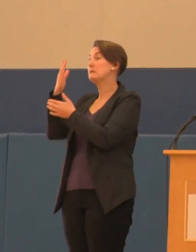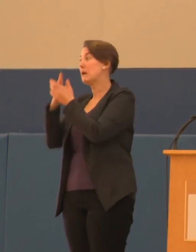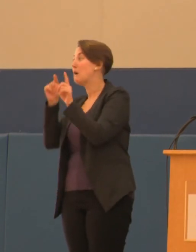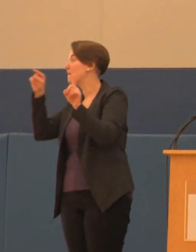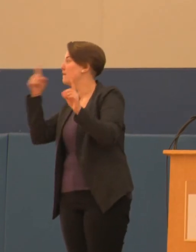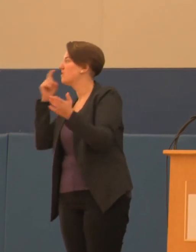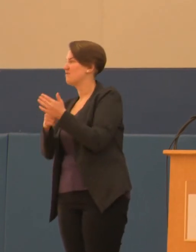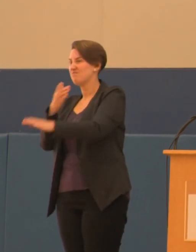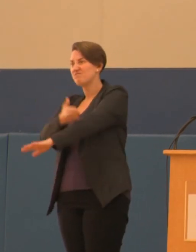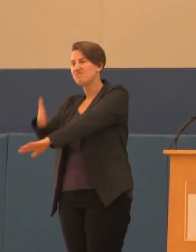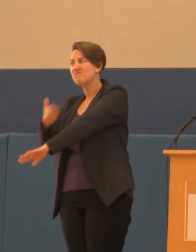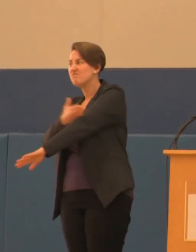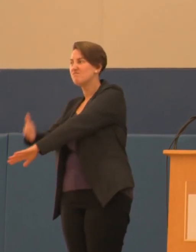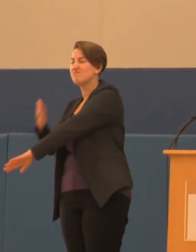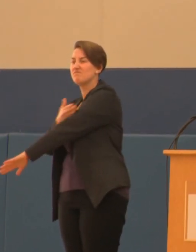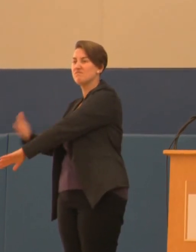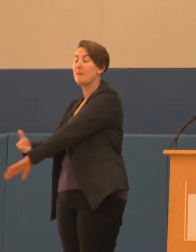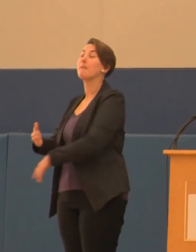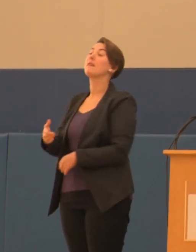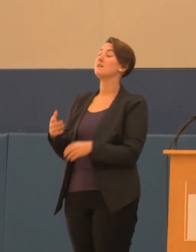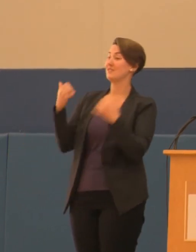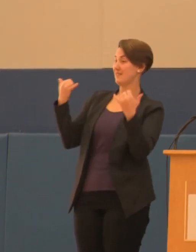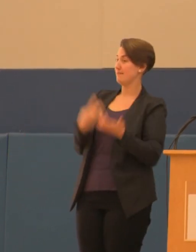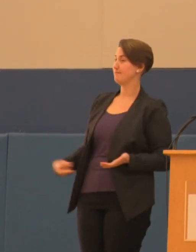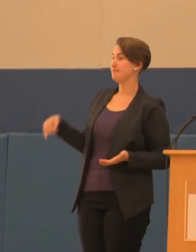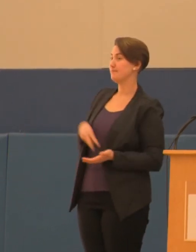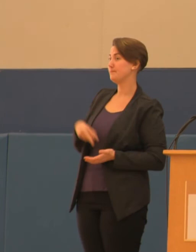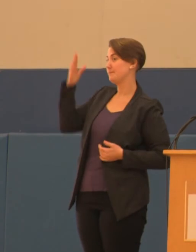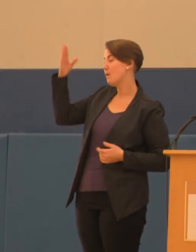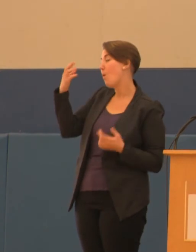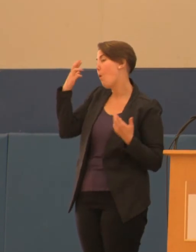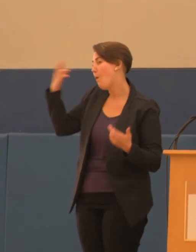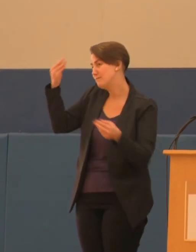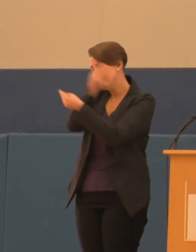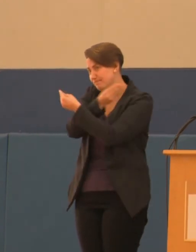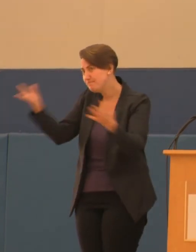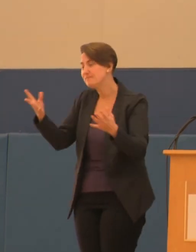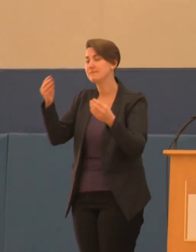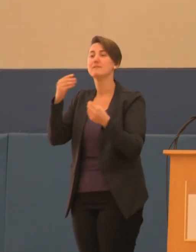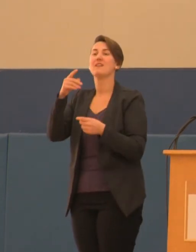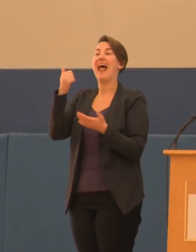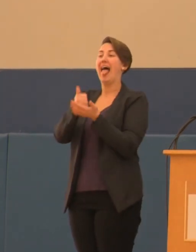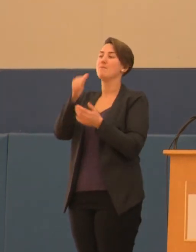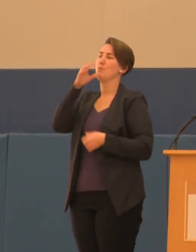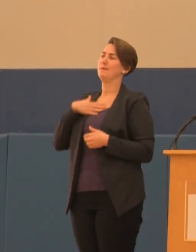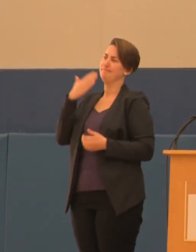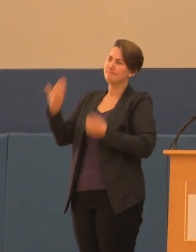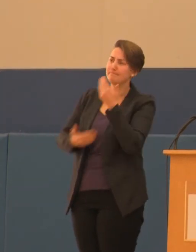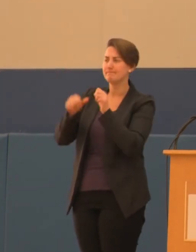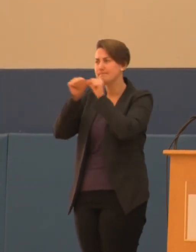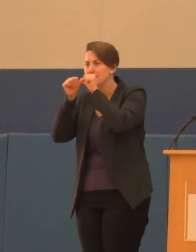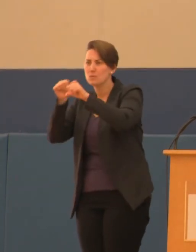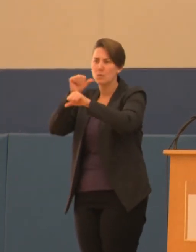worse. So I'm here today hopefully to impart some information that will help women as we move forward to